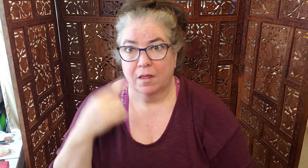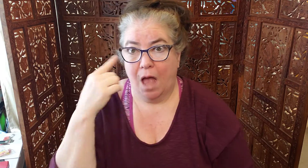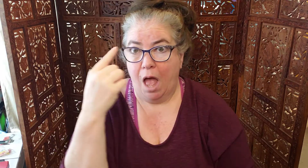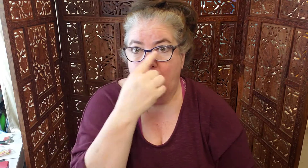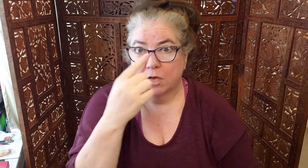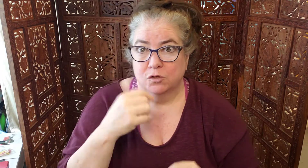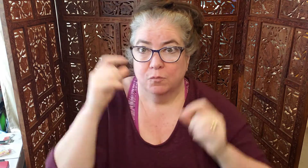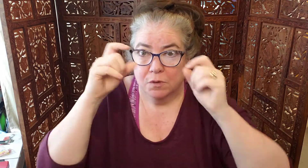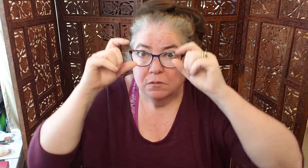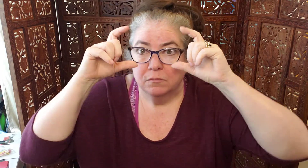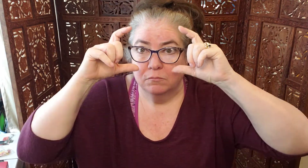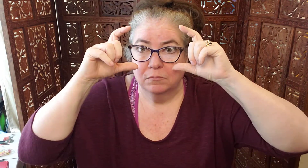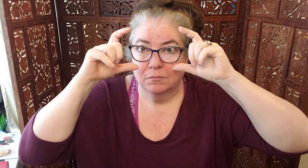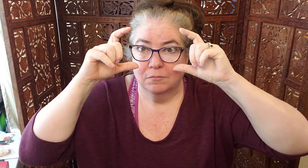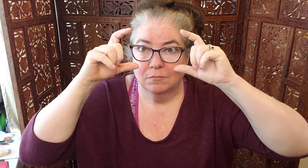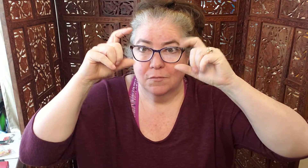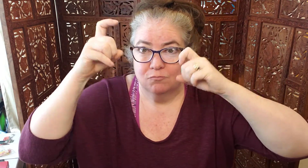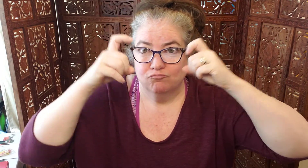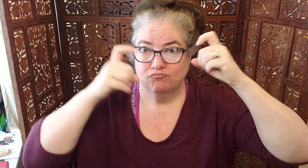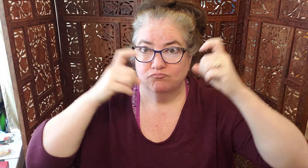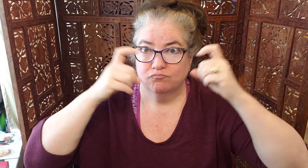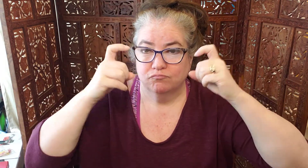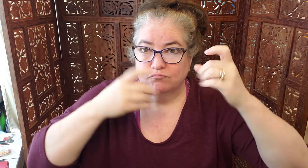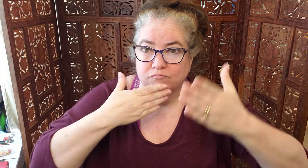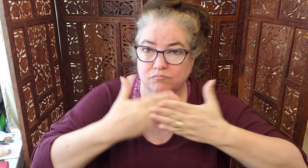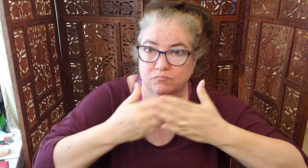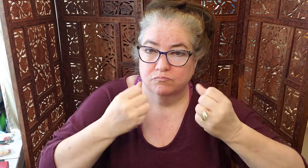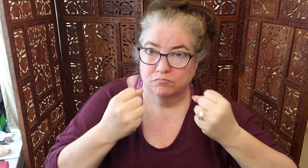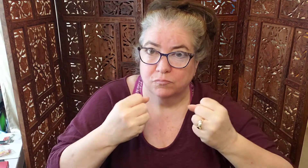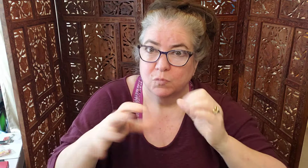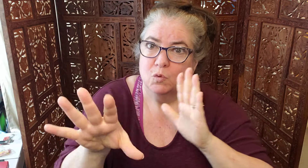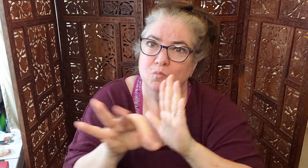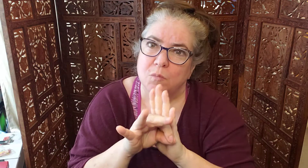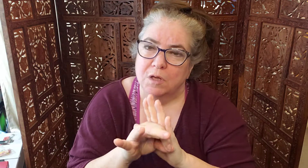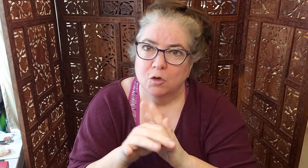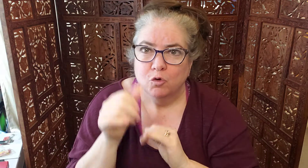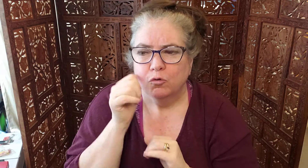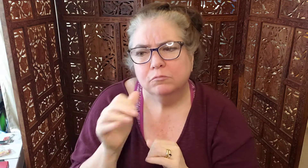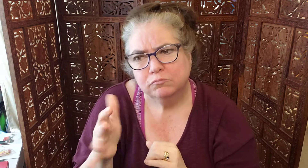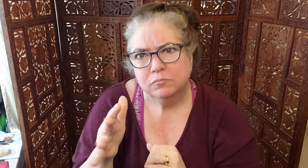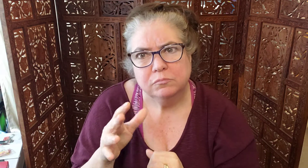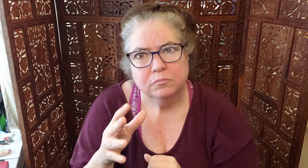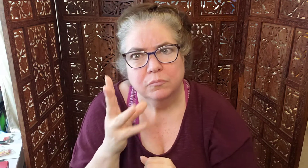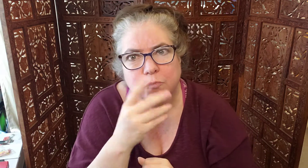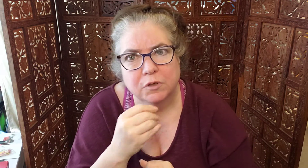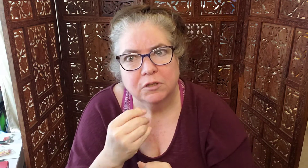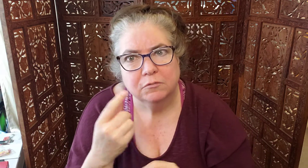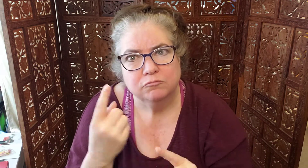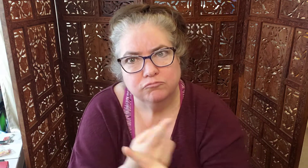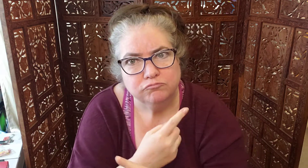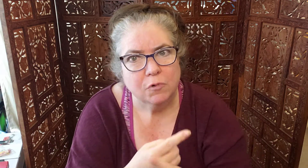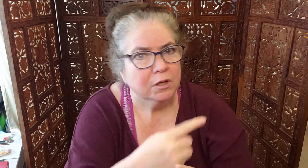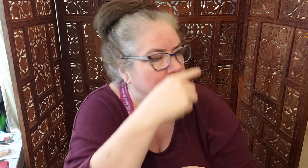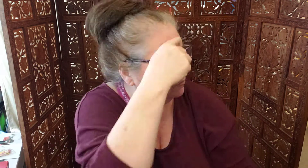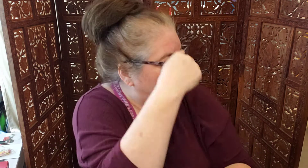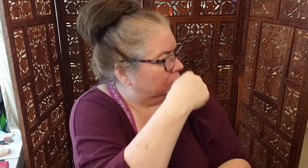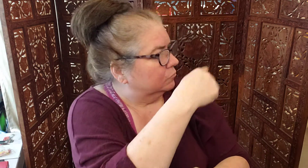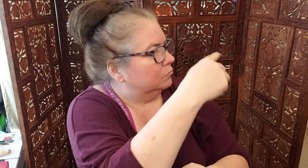expressive, and he would pick a girl that you would think was pretty, a regular profile, decided